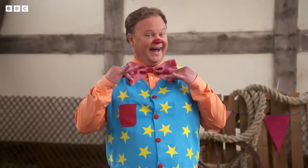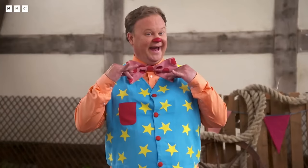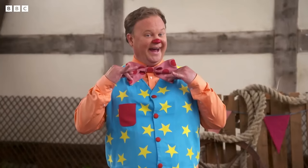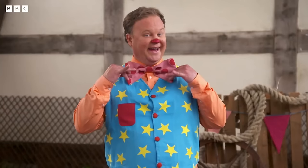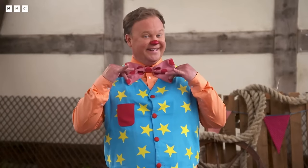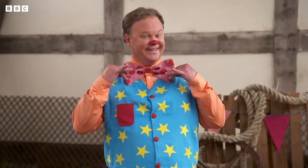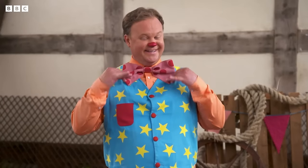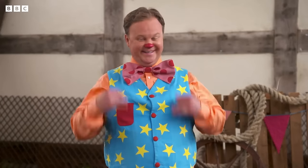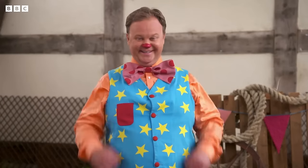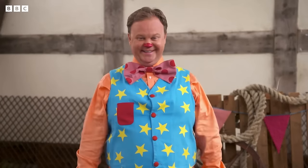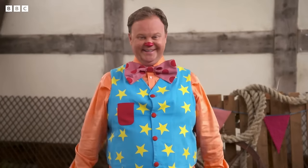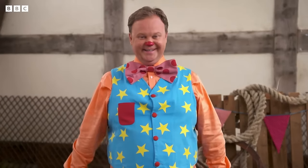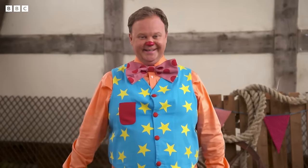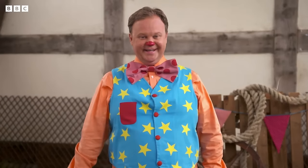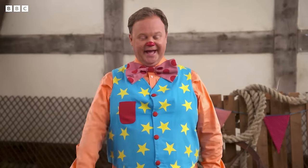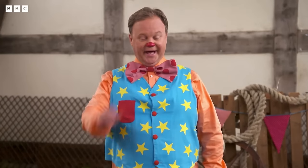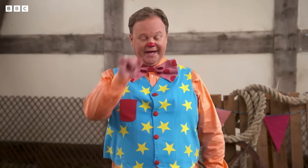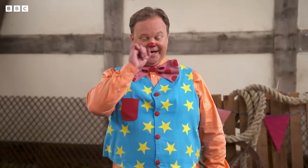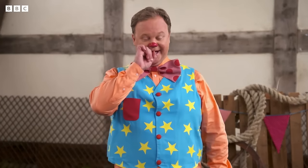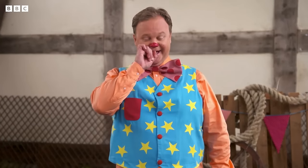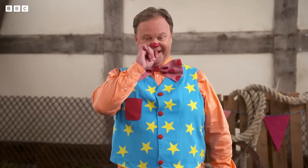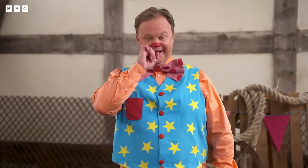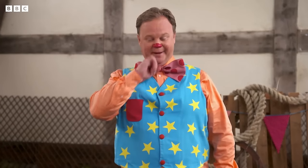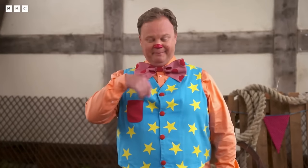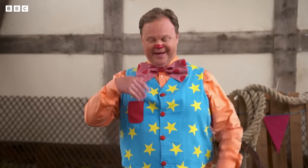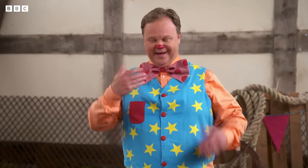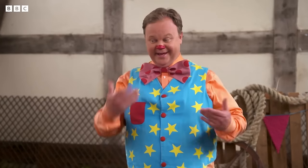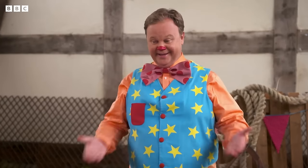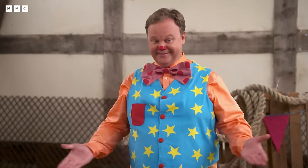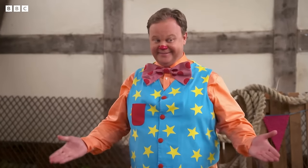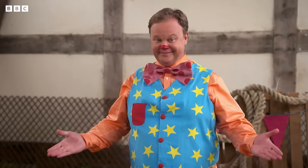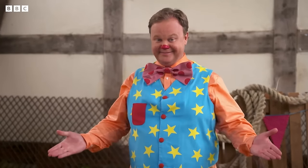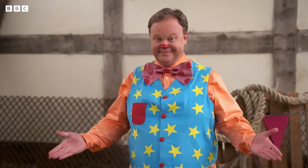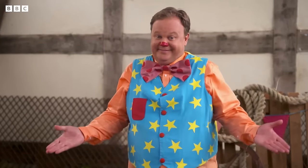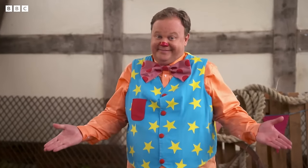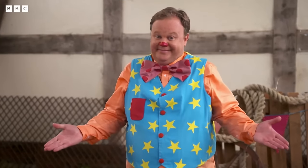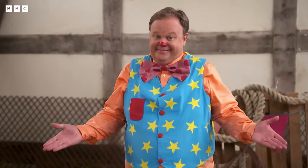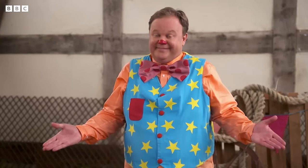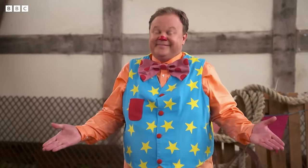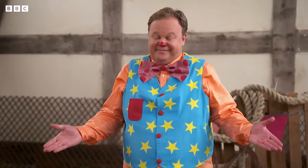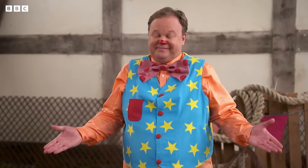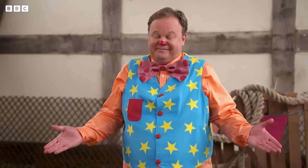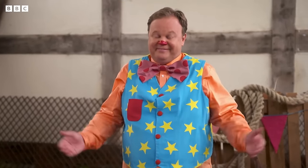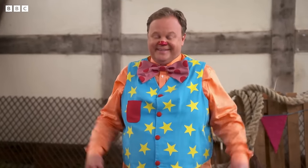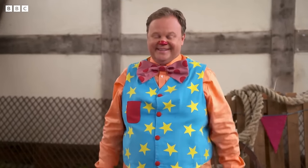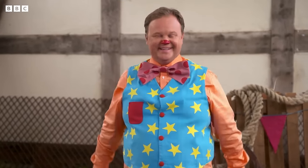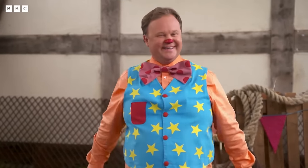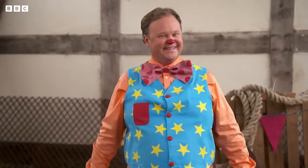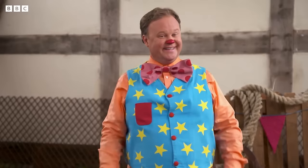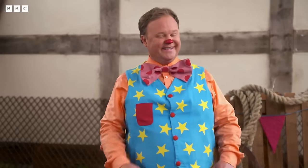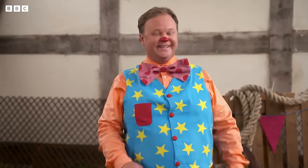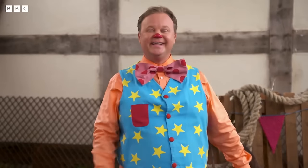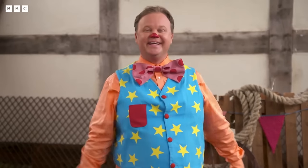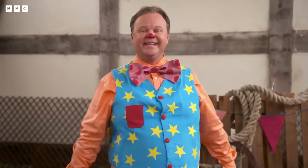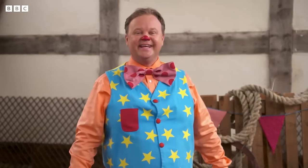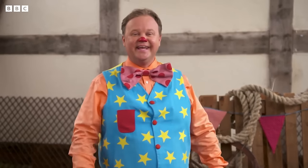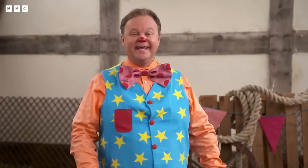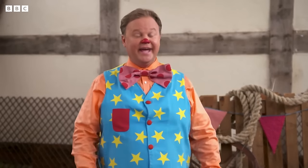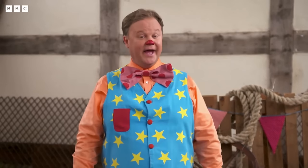Before you dance again, Mr. Tumble. Sorry, Old MacDonald. Please, could you show us a sign for